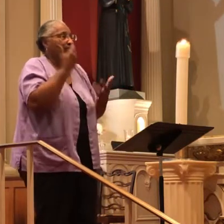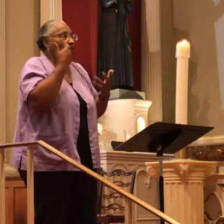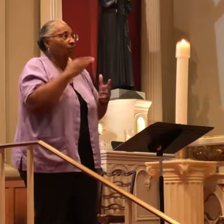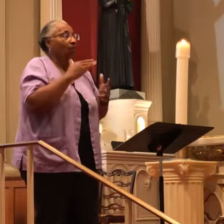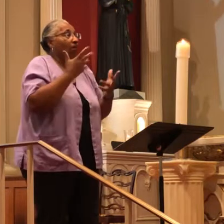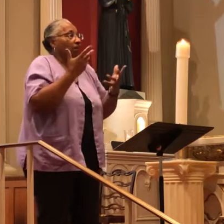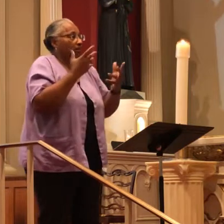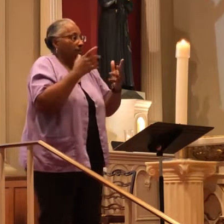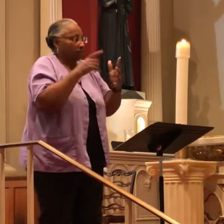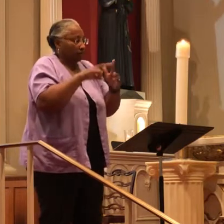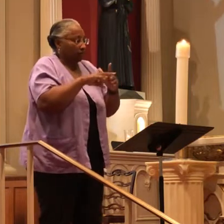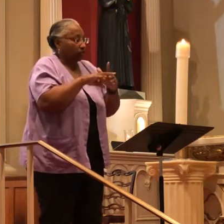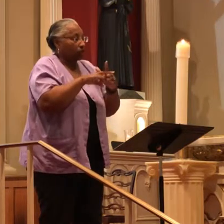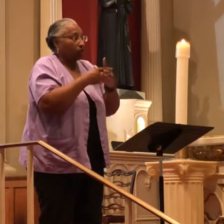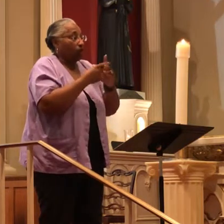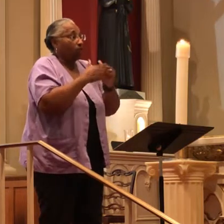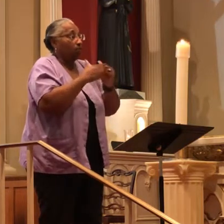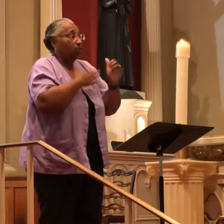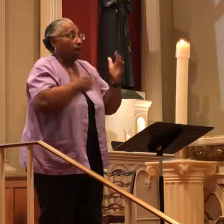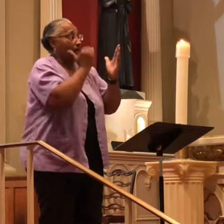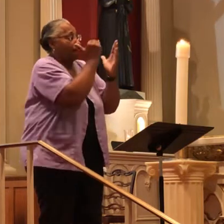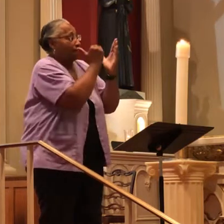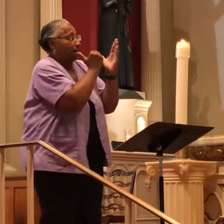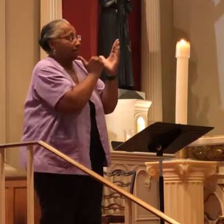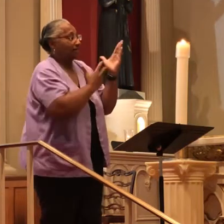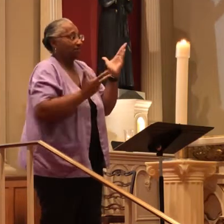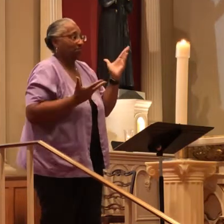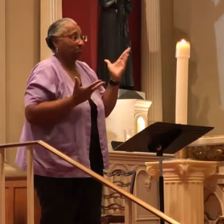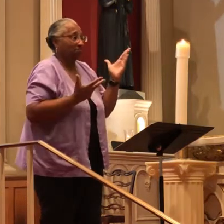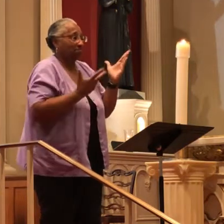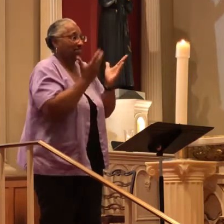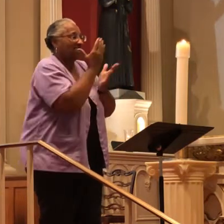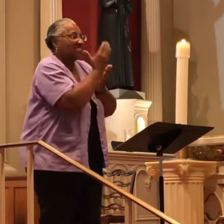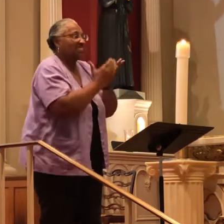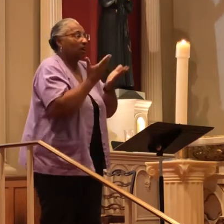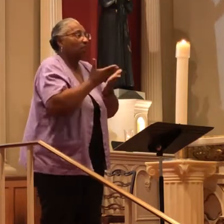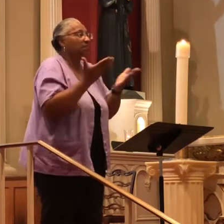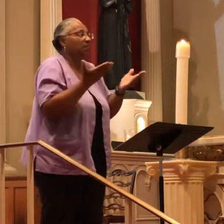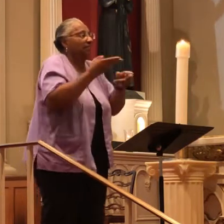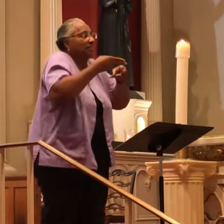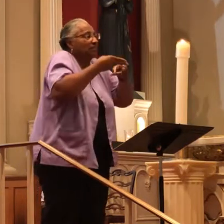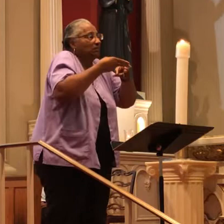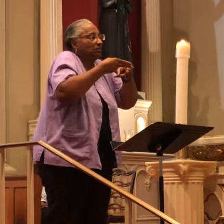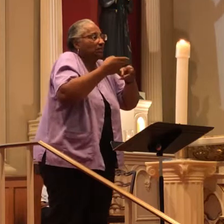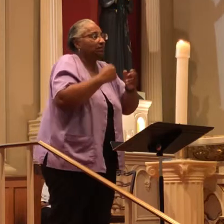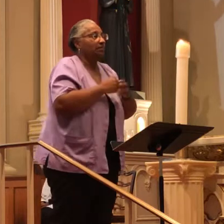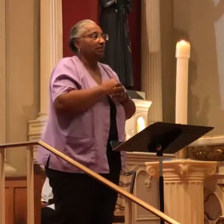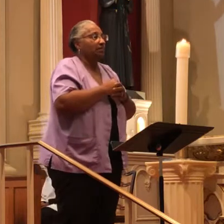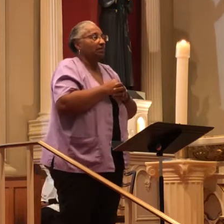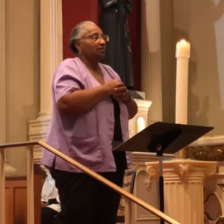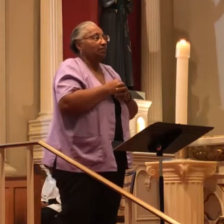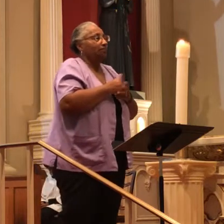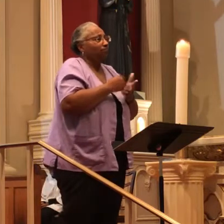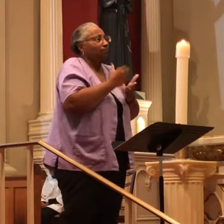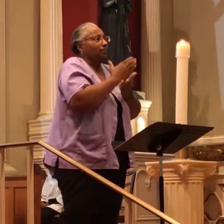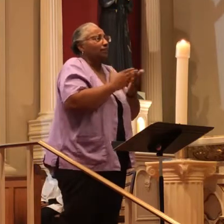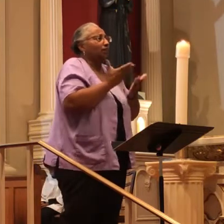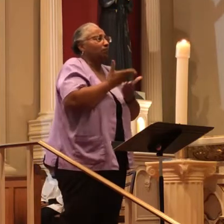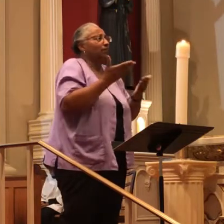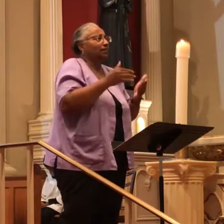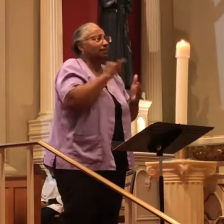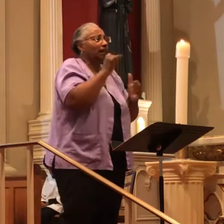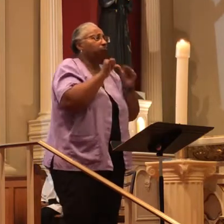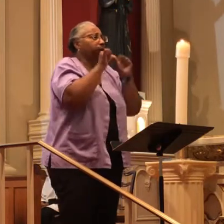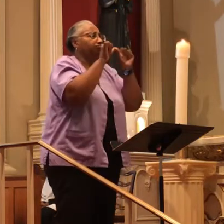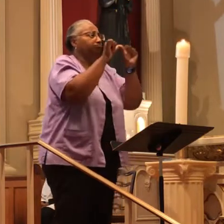could ask for, they would be kind of temporary. They will not definitely satisfy us. And maybe the